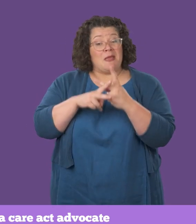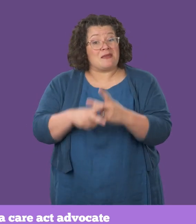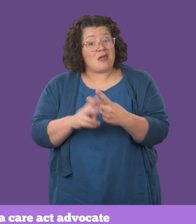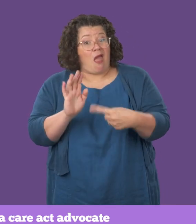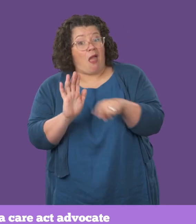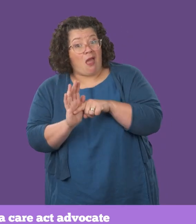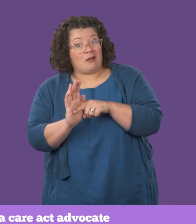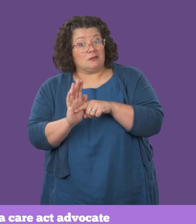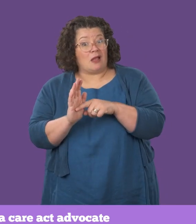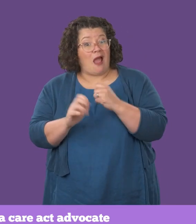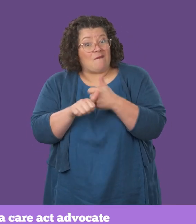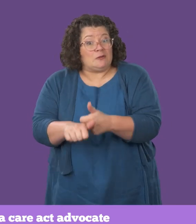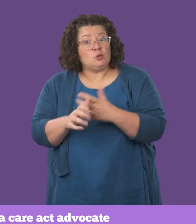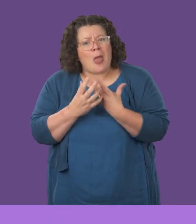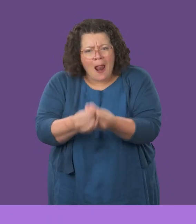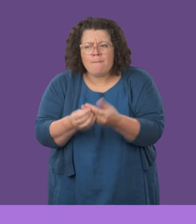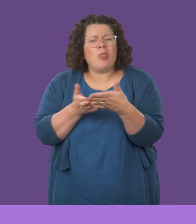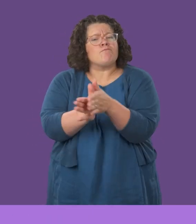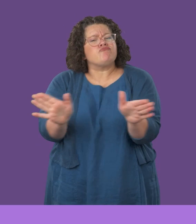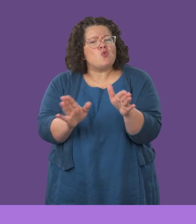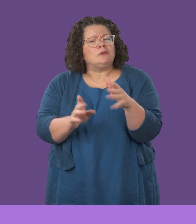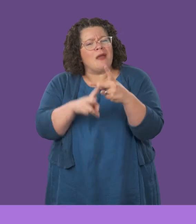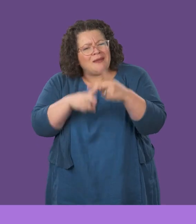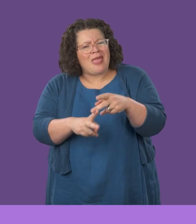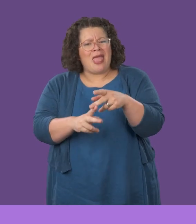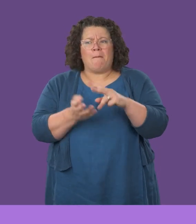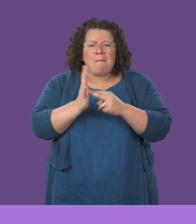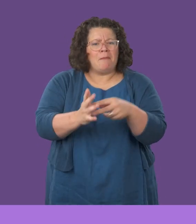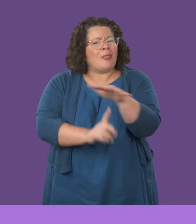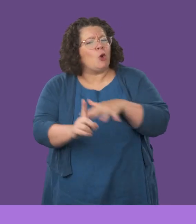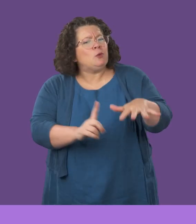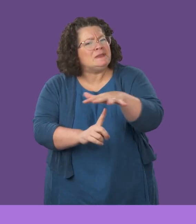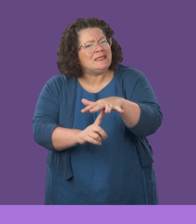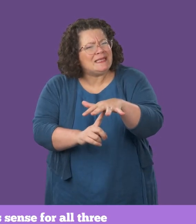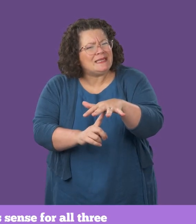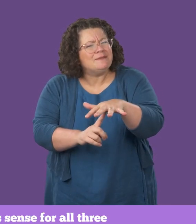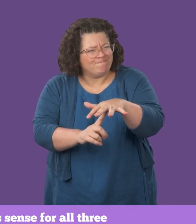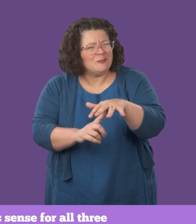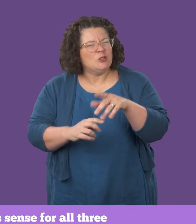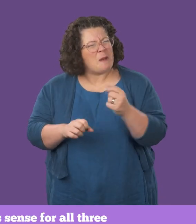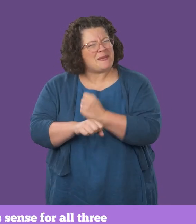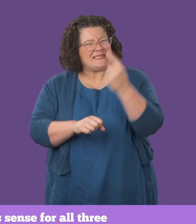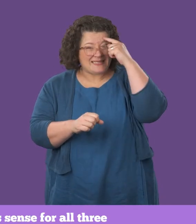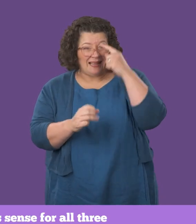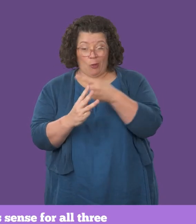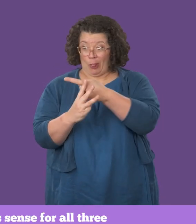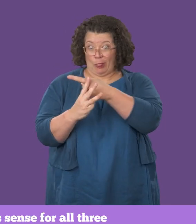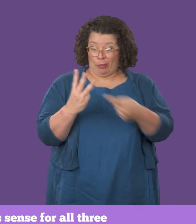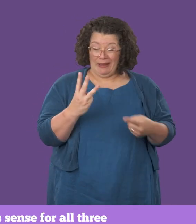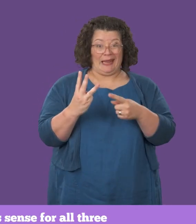to help them with the broader care and support planning once they're in the community. And of course, it makes sense for all three of those advocates to